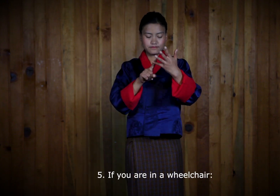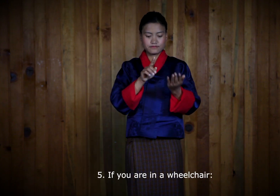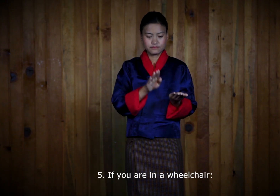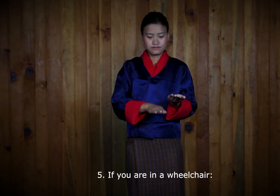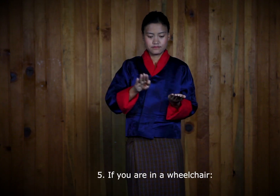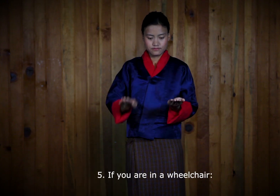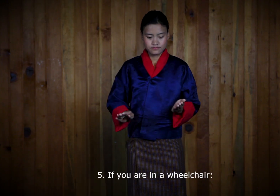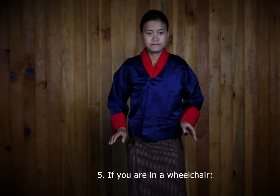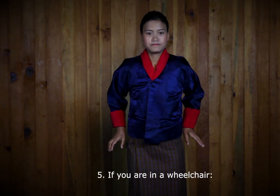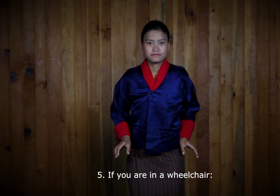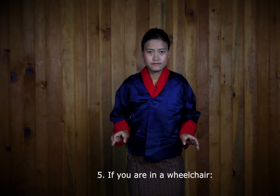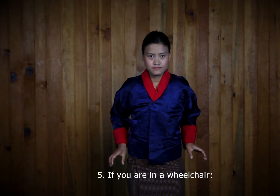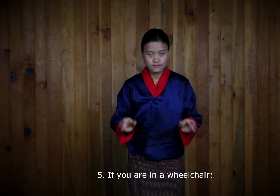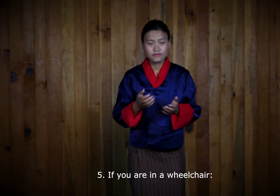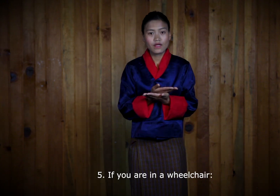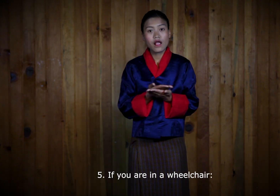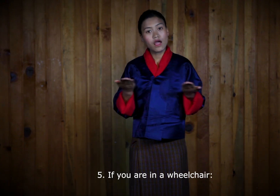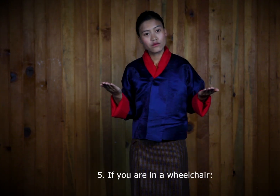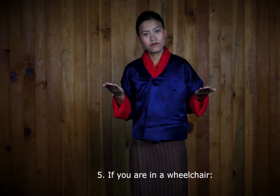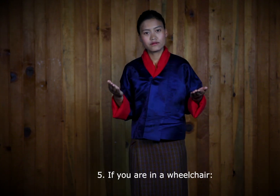5. If you are in a wheelchair,